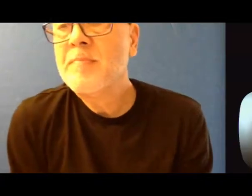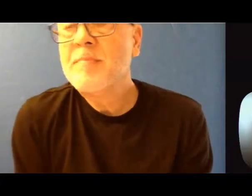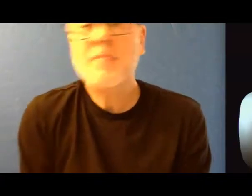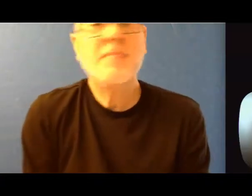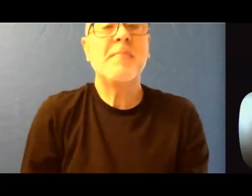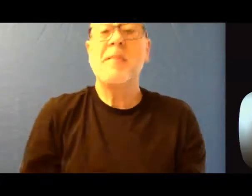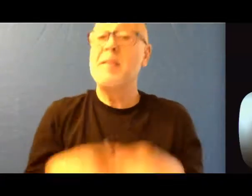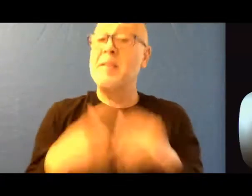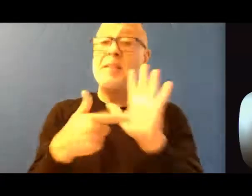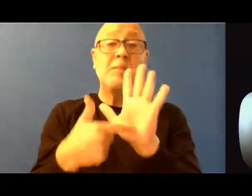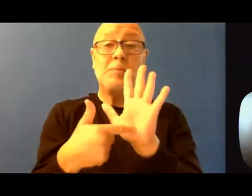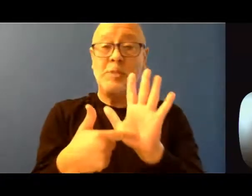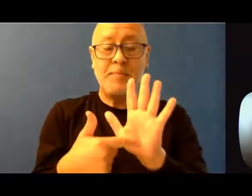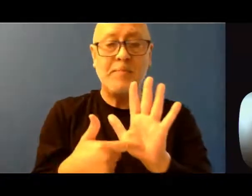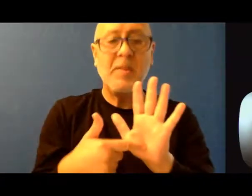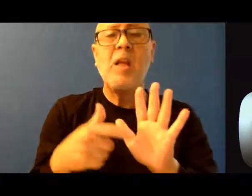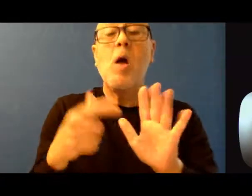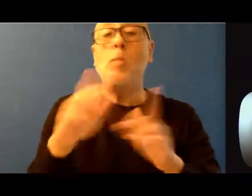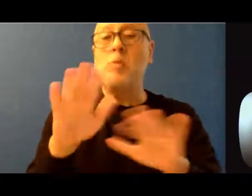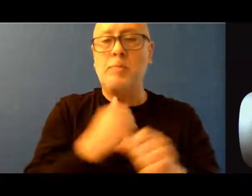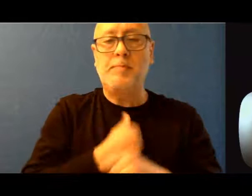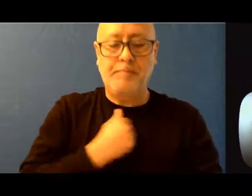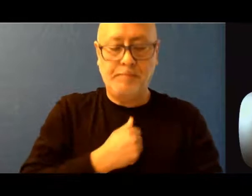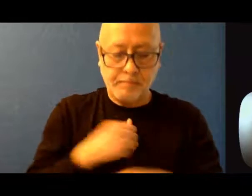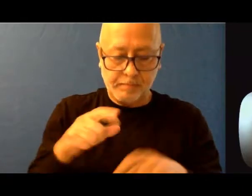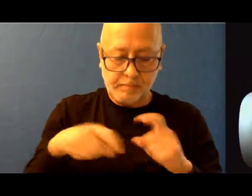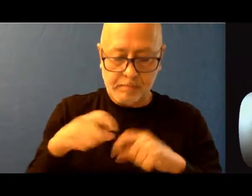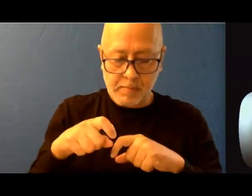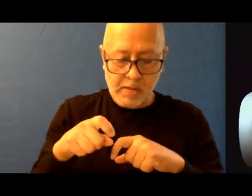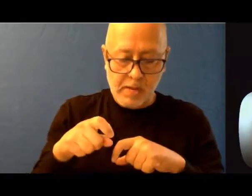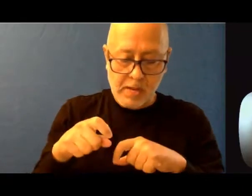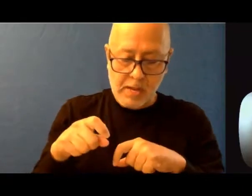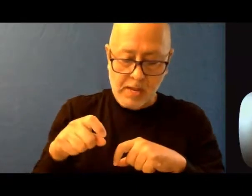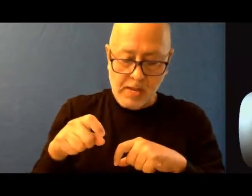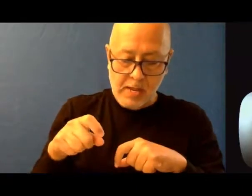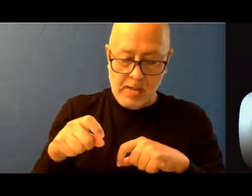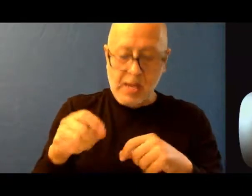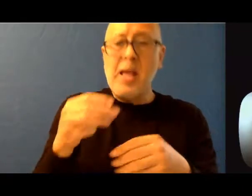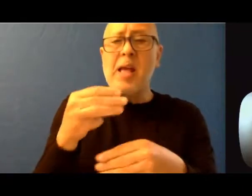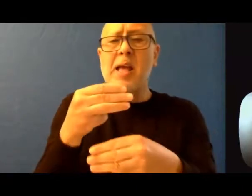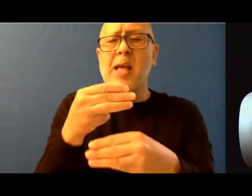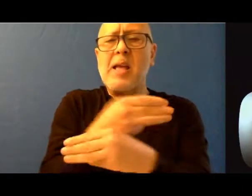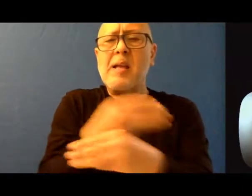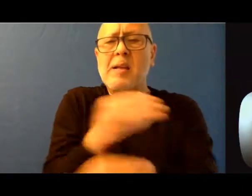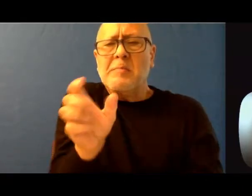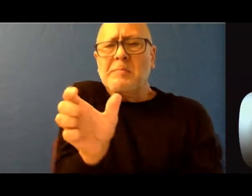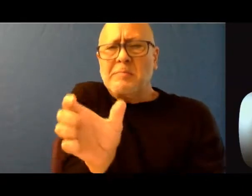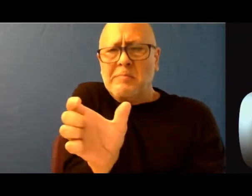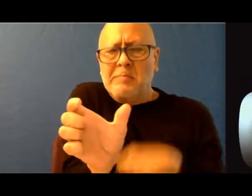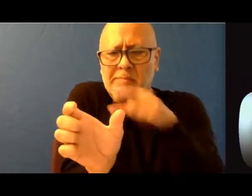Expression. This is another long one. A mathematical phrase that may contain